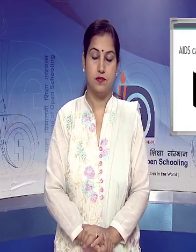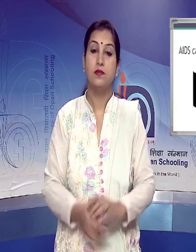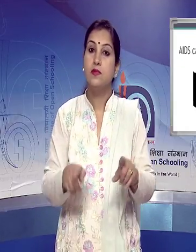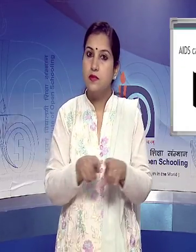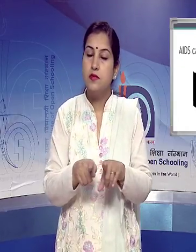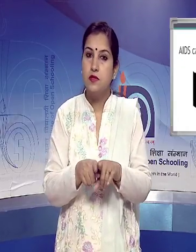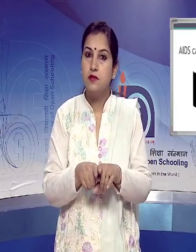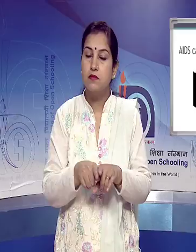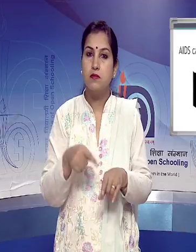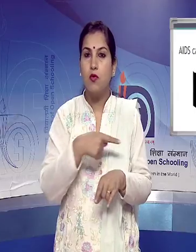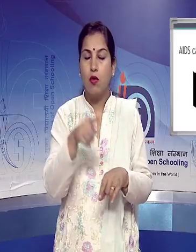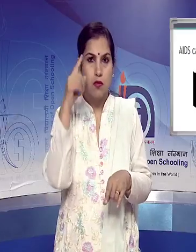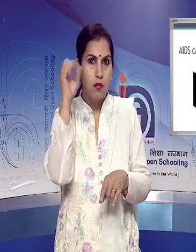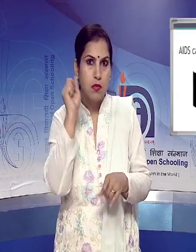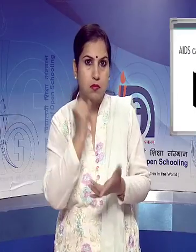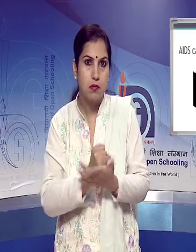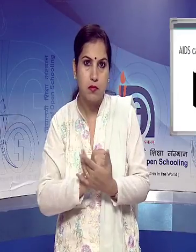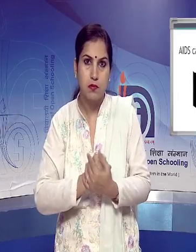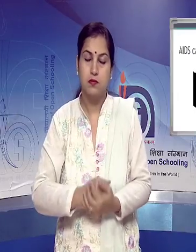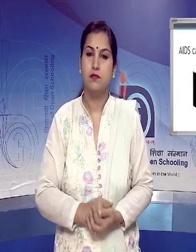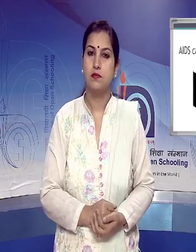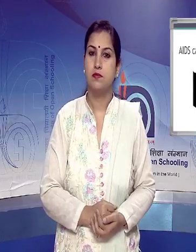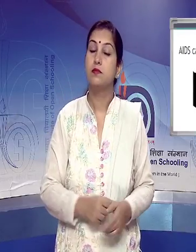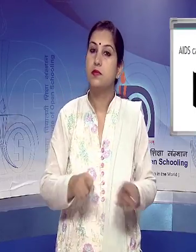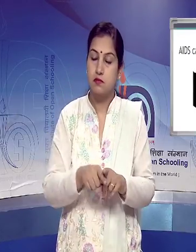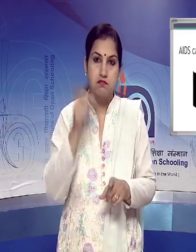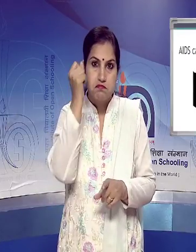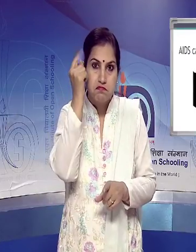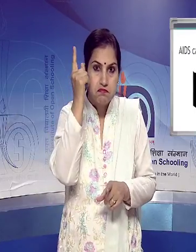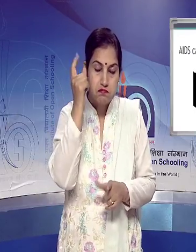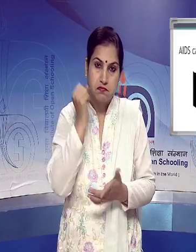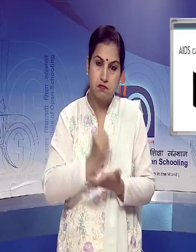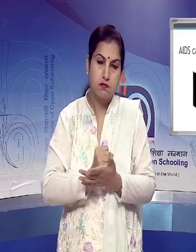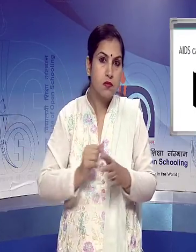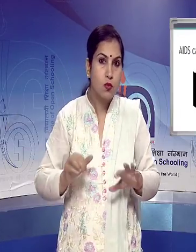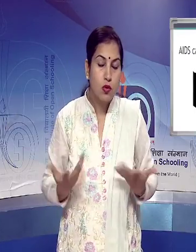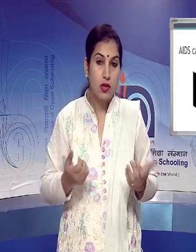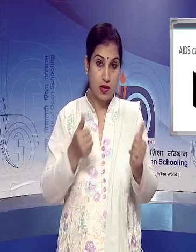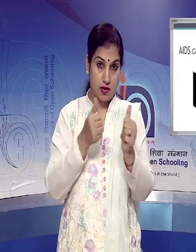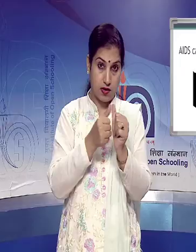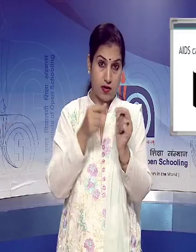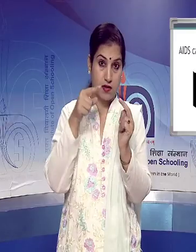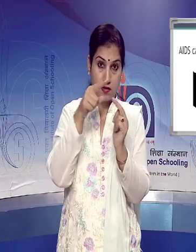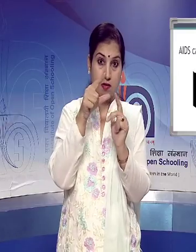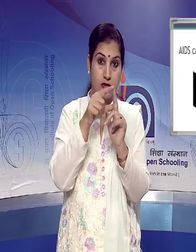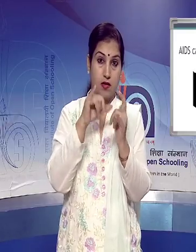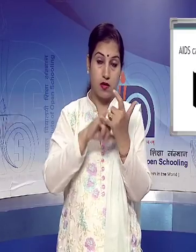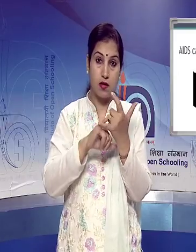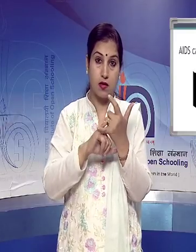Also, we should remember and we should understand that AIDS cannot be spread by